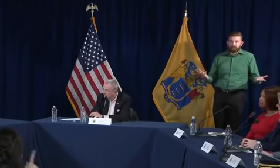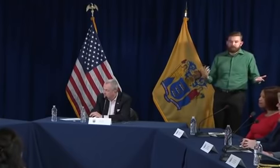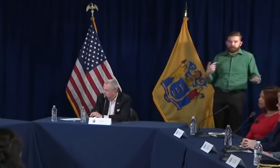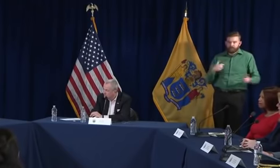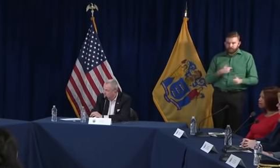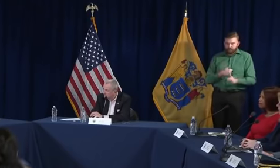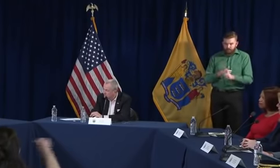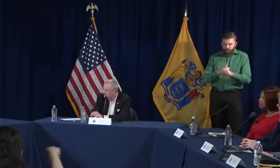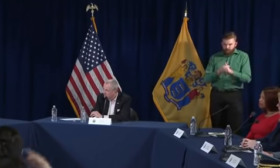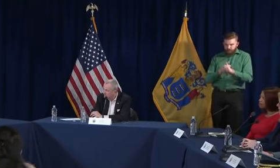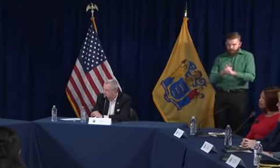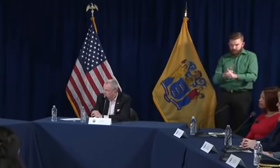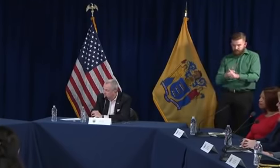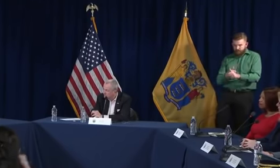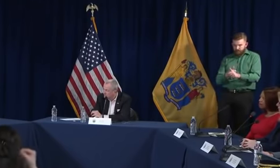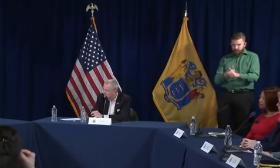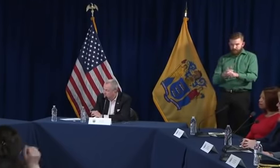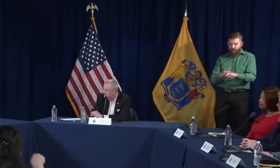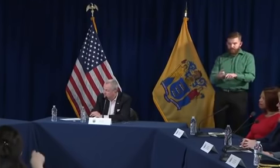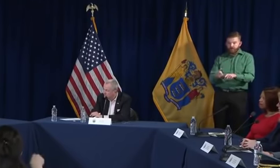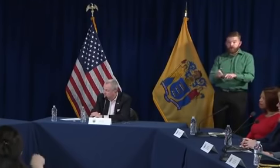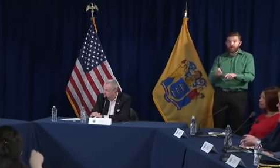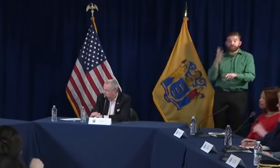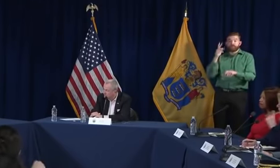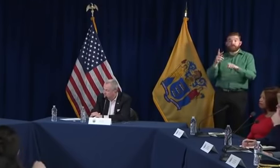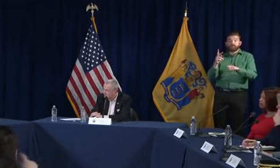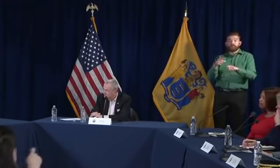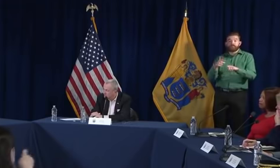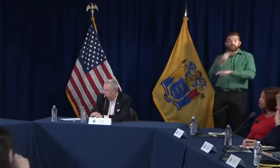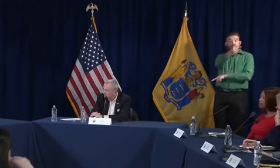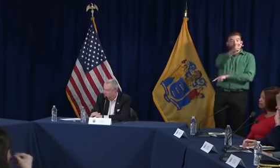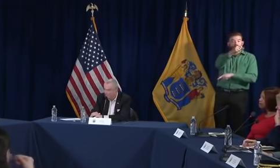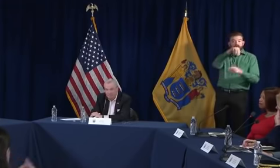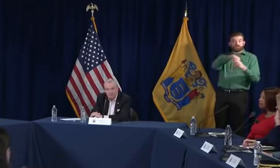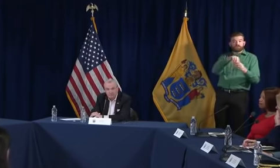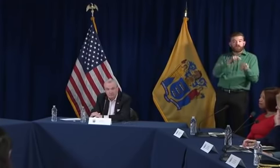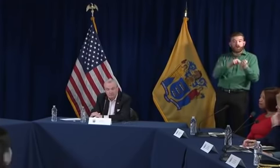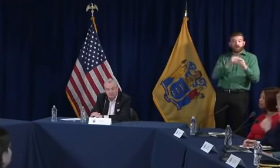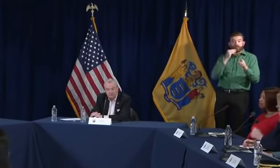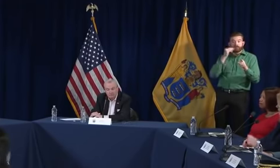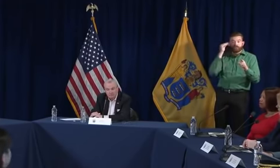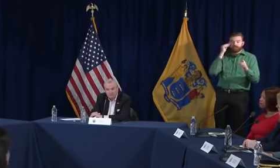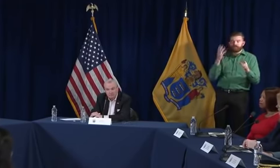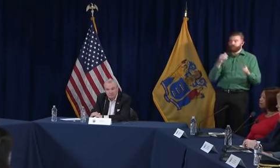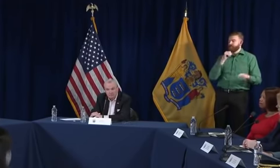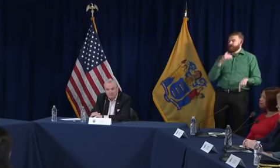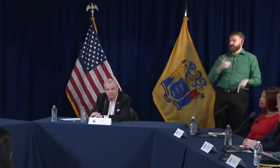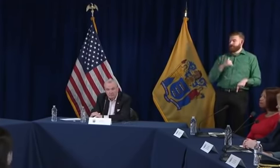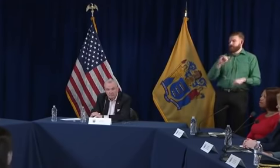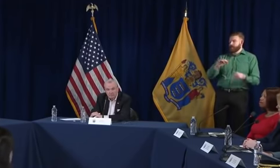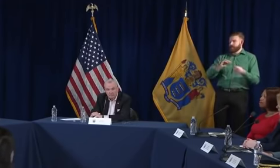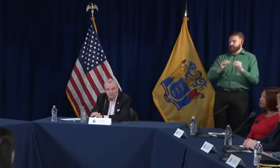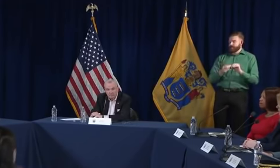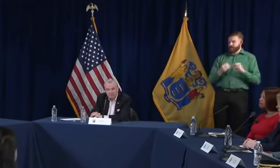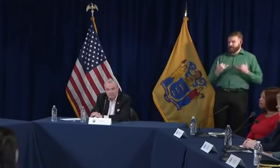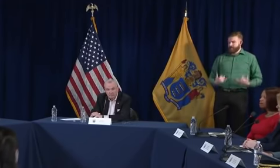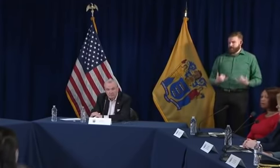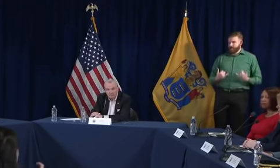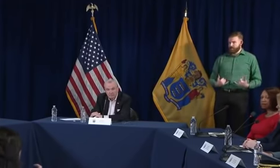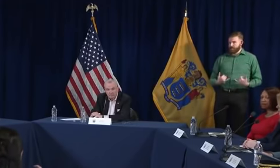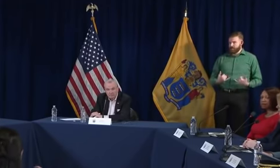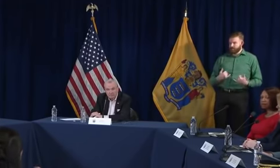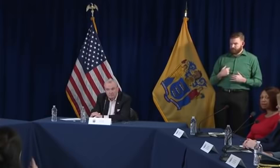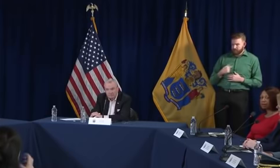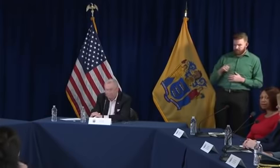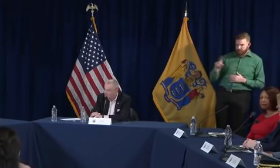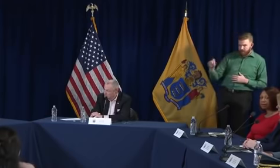from nursing homes. I don't have that number today, but I will have it for you. You can ask Alex, and we can get it for